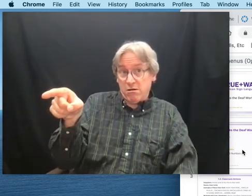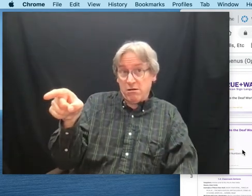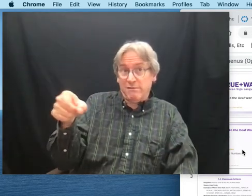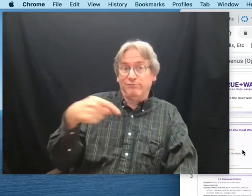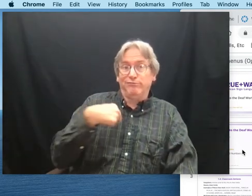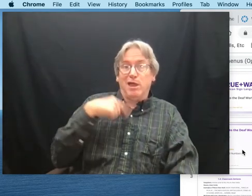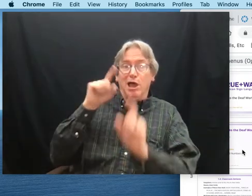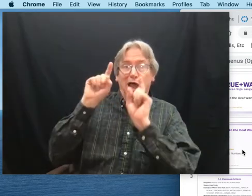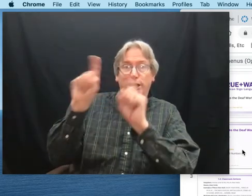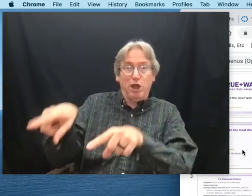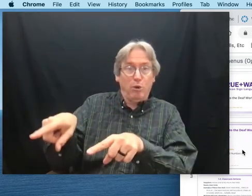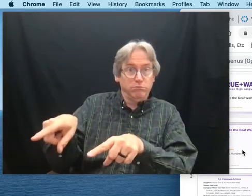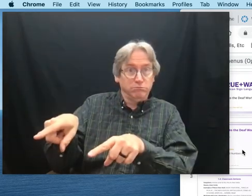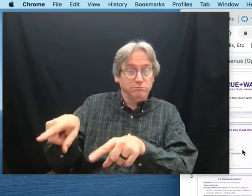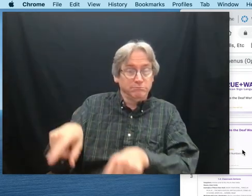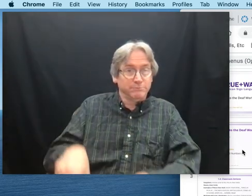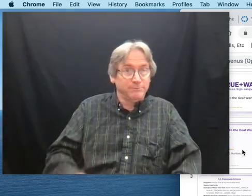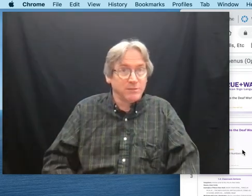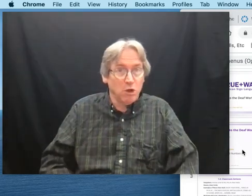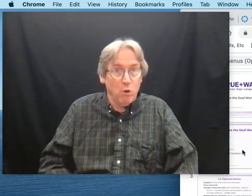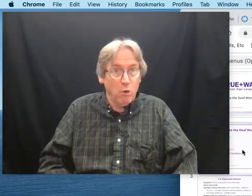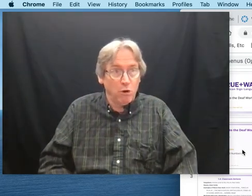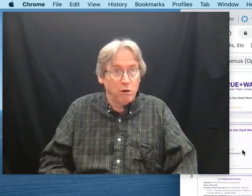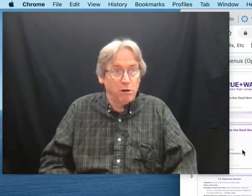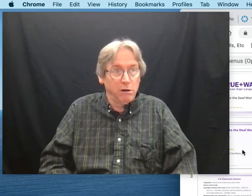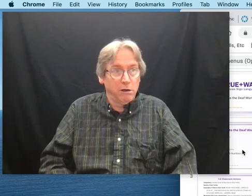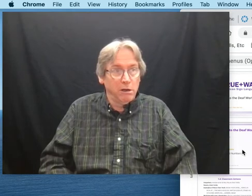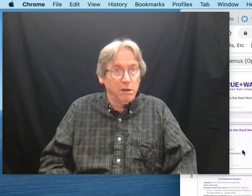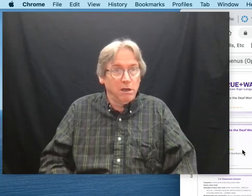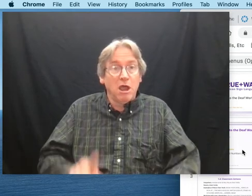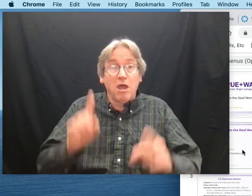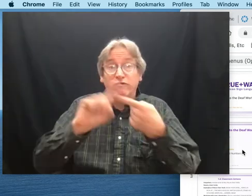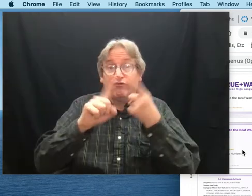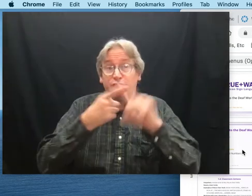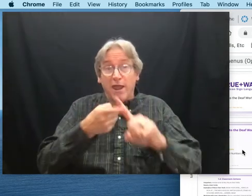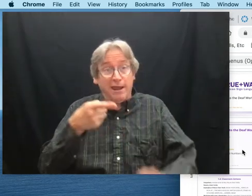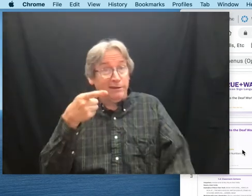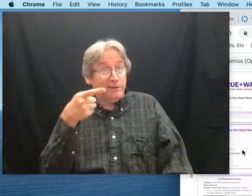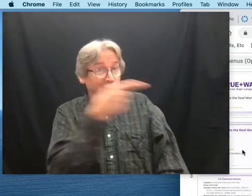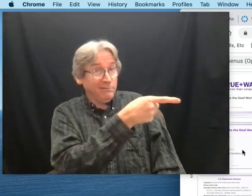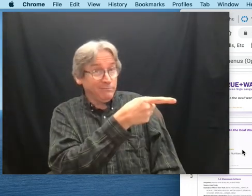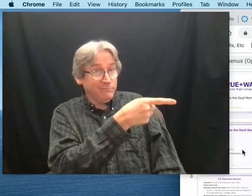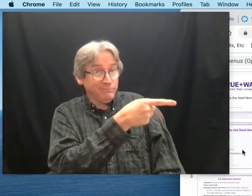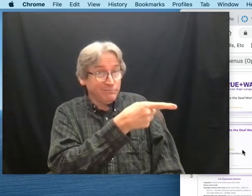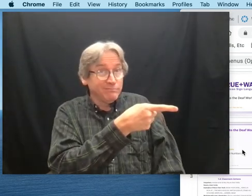there, I go. Or friend,